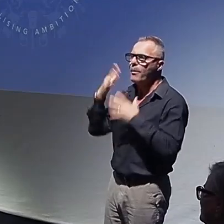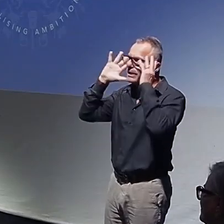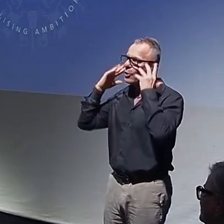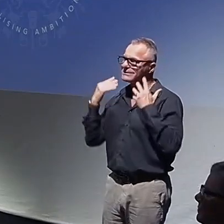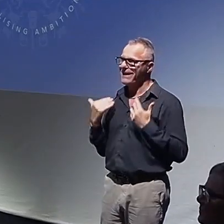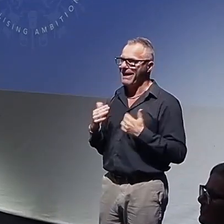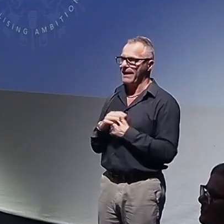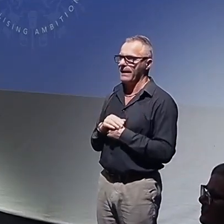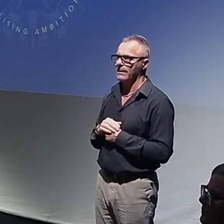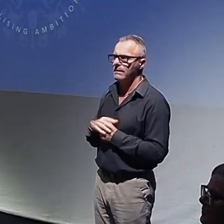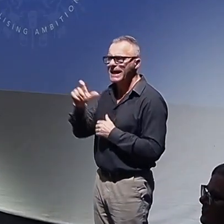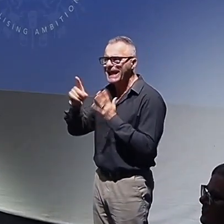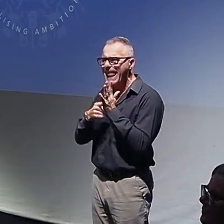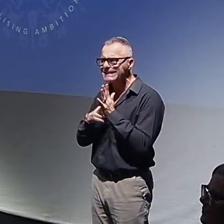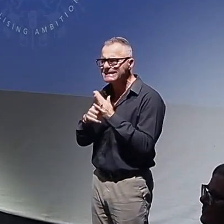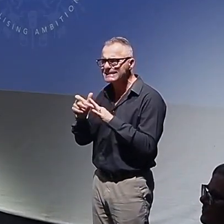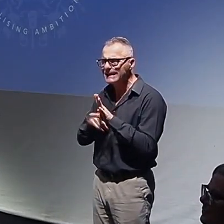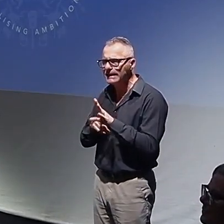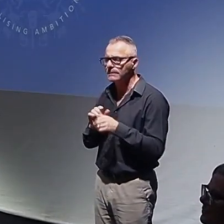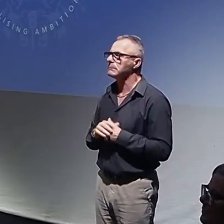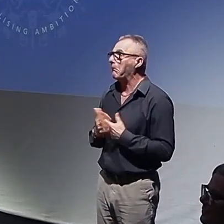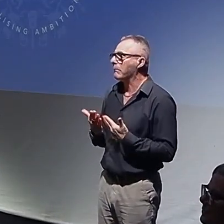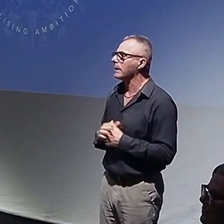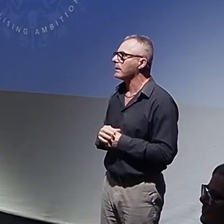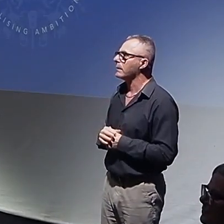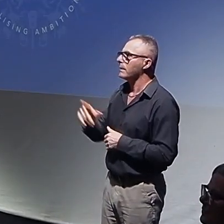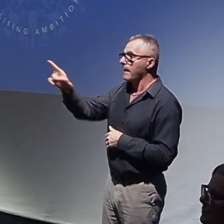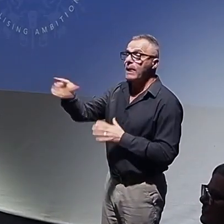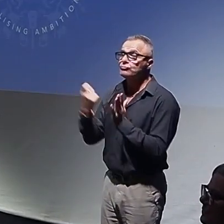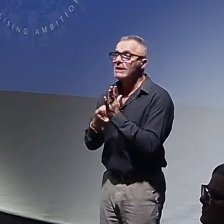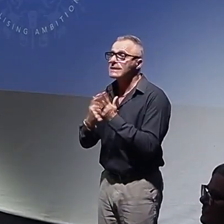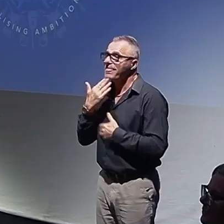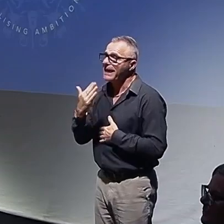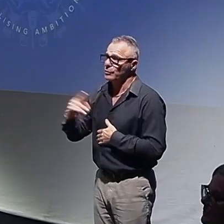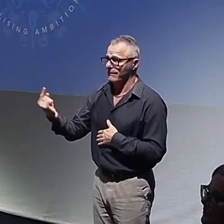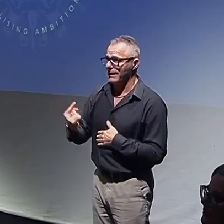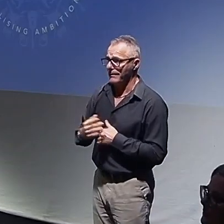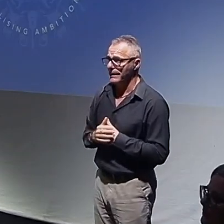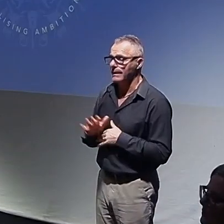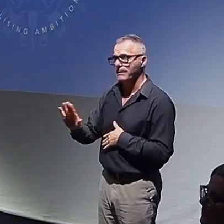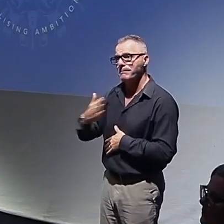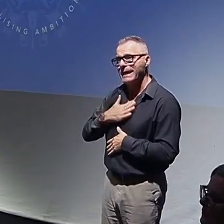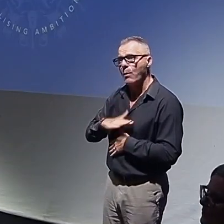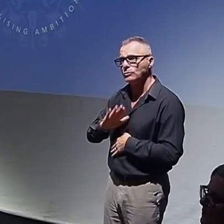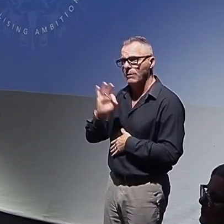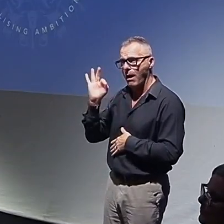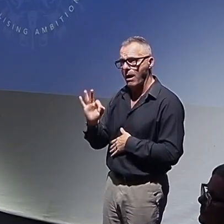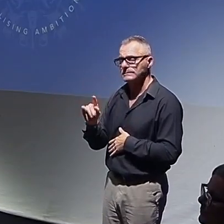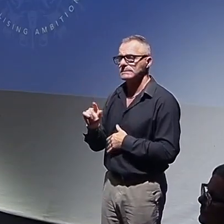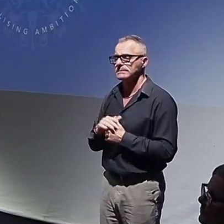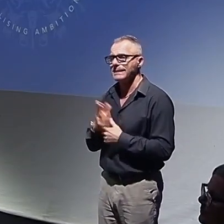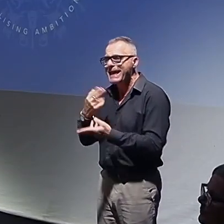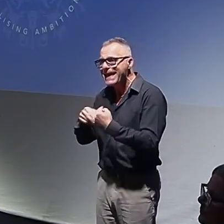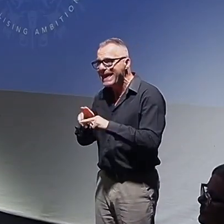the lighting's a bit off. So yeah. Russell, thanks very much for coming. I just wanted to ask you